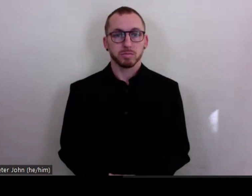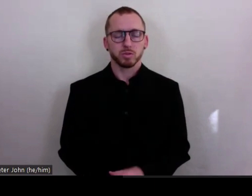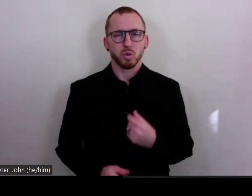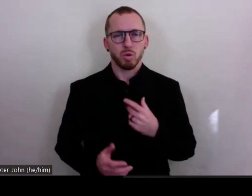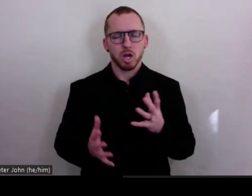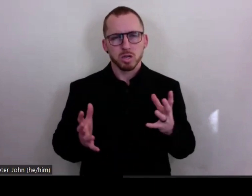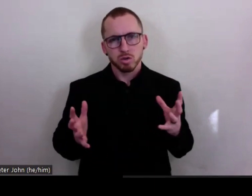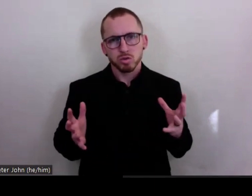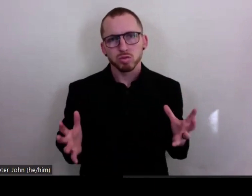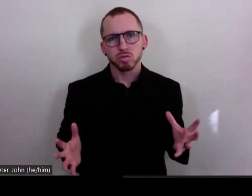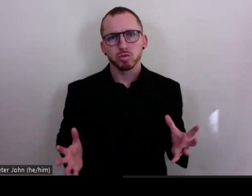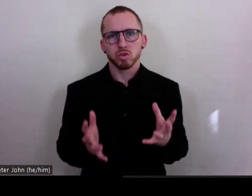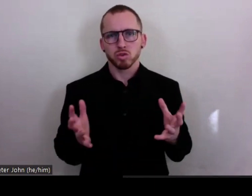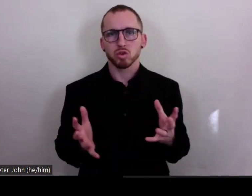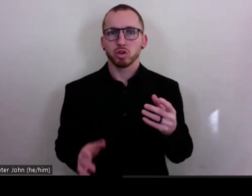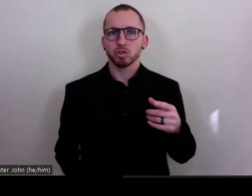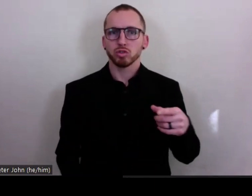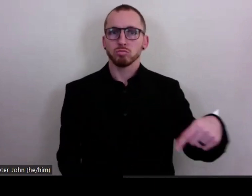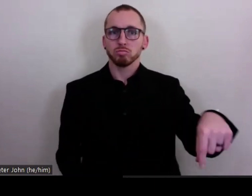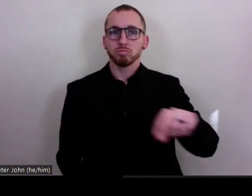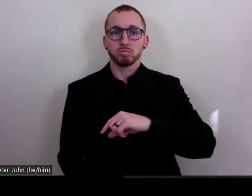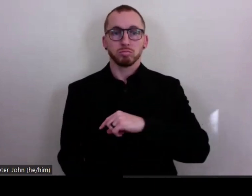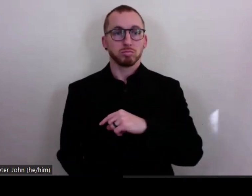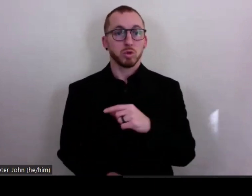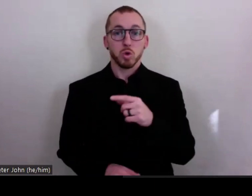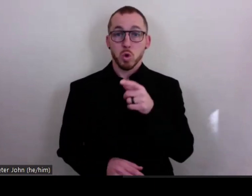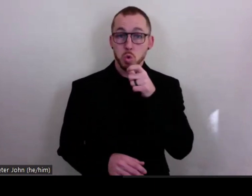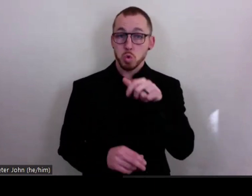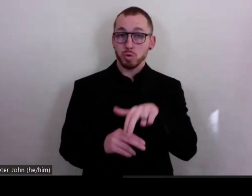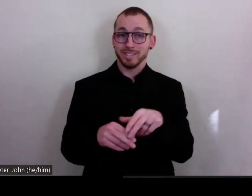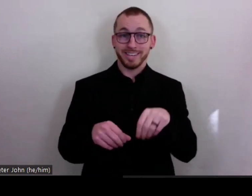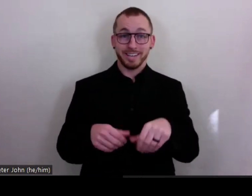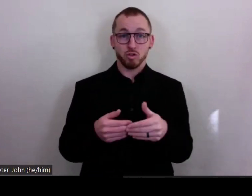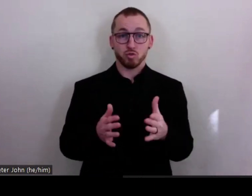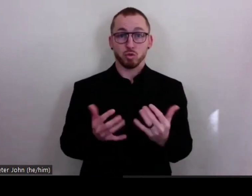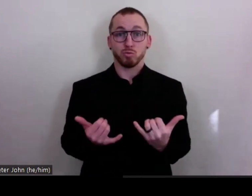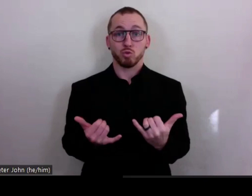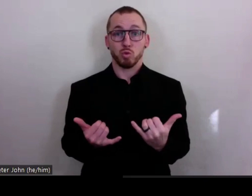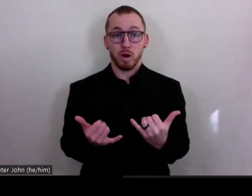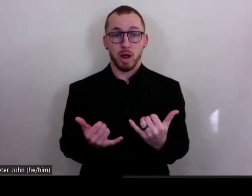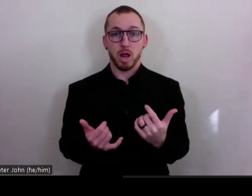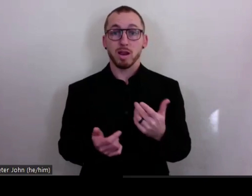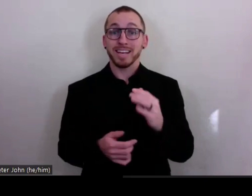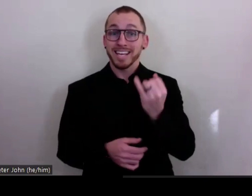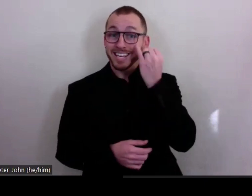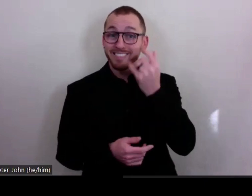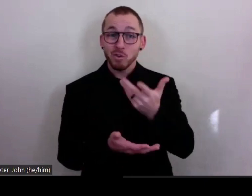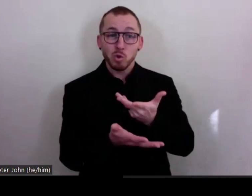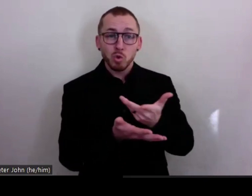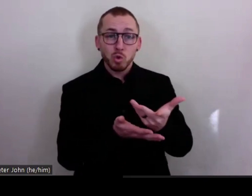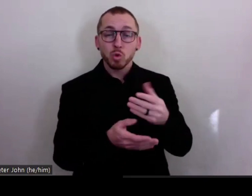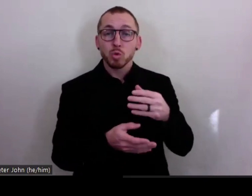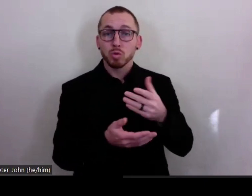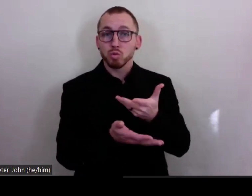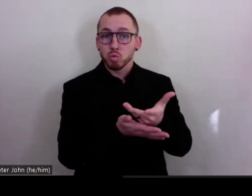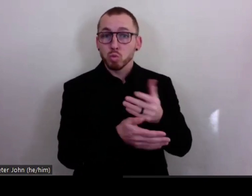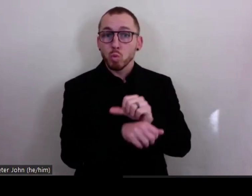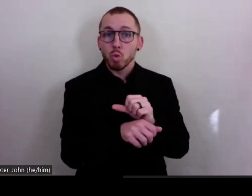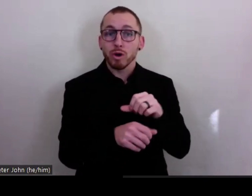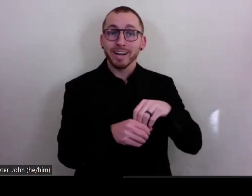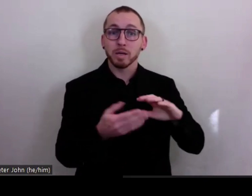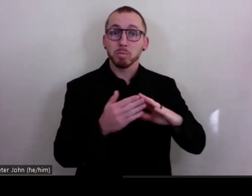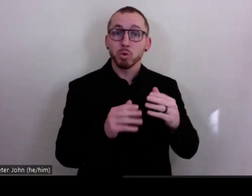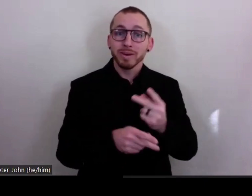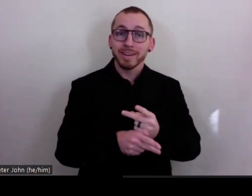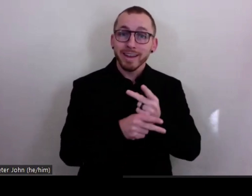urge anyone who's sitting in this room today who works in community care settings,